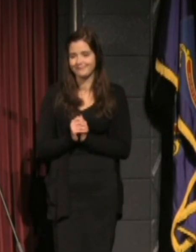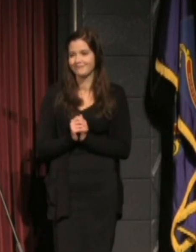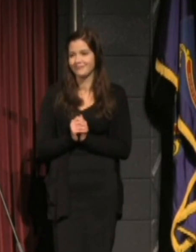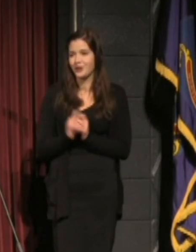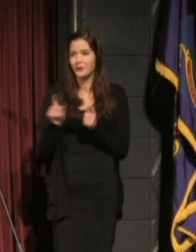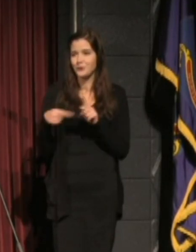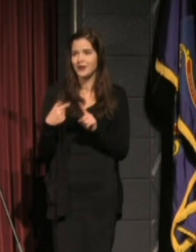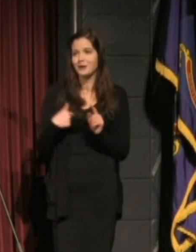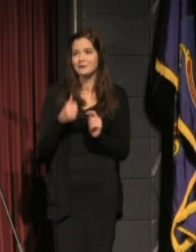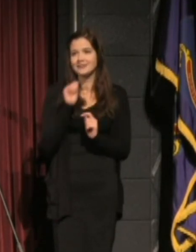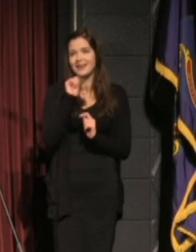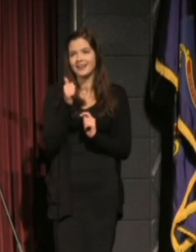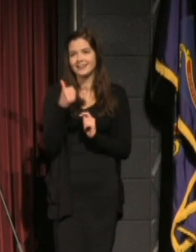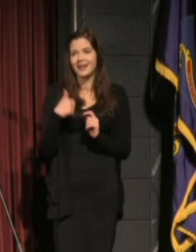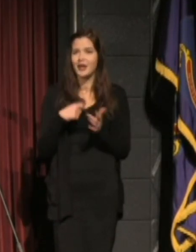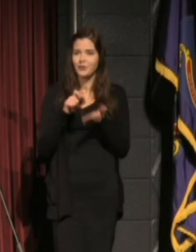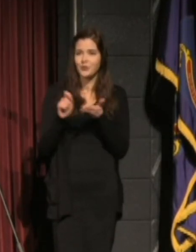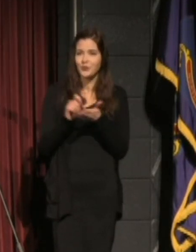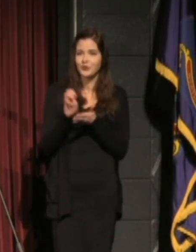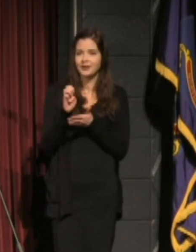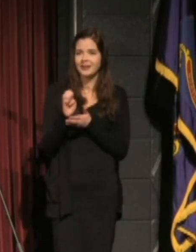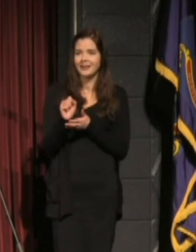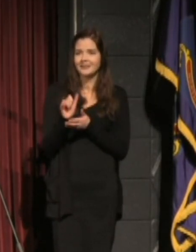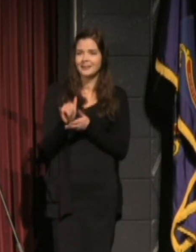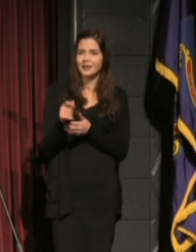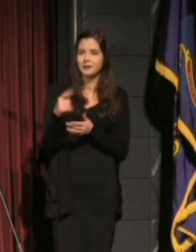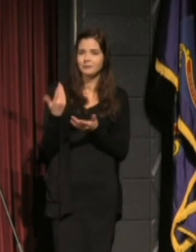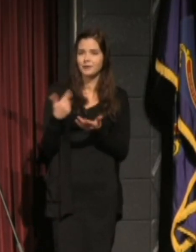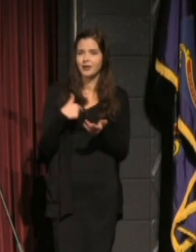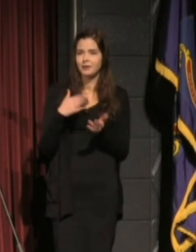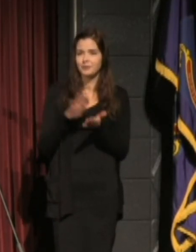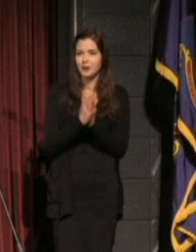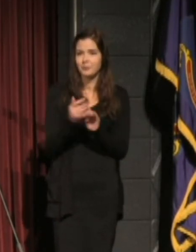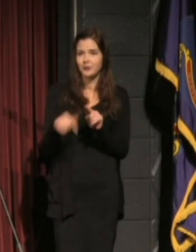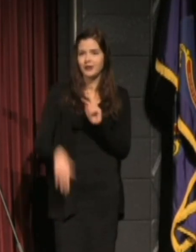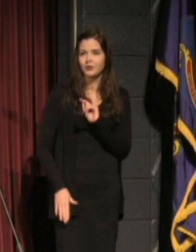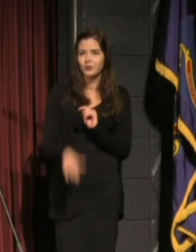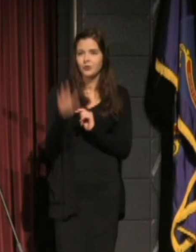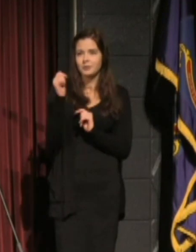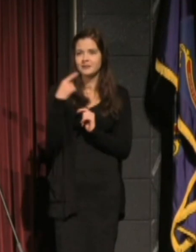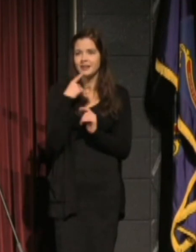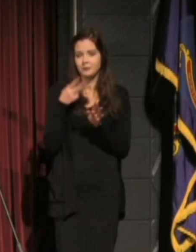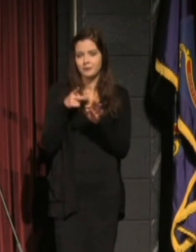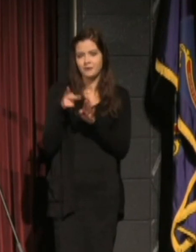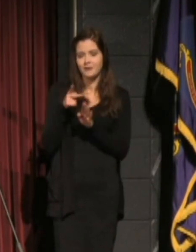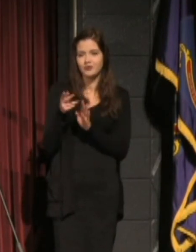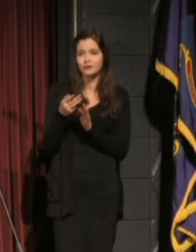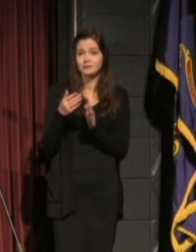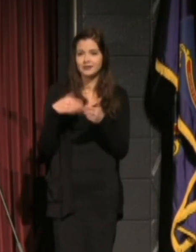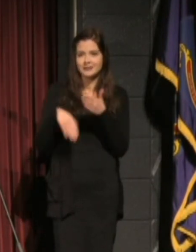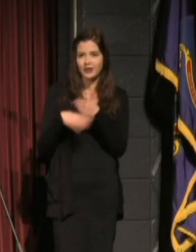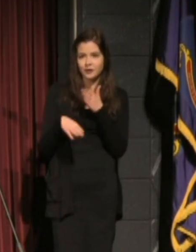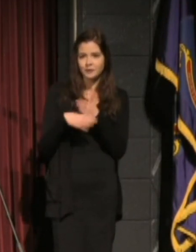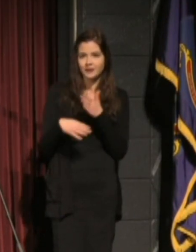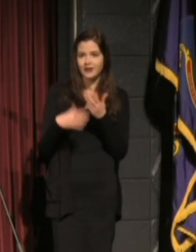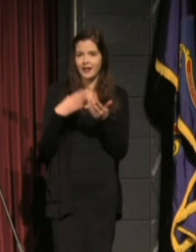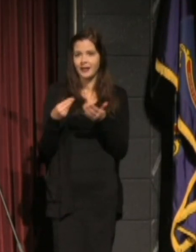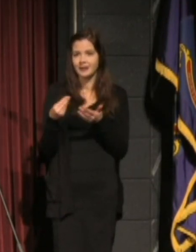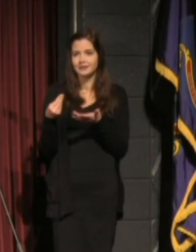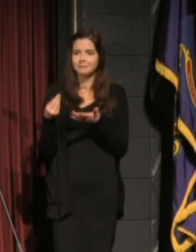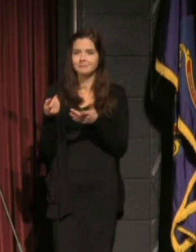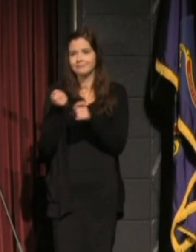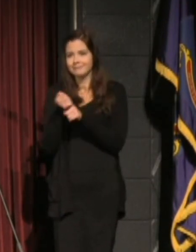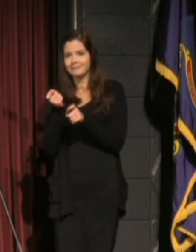when I was 10, I wrote an essay on what I would be when I grew up and said I would be a professional soccer player and a comedian in the